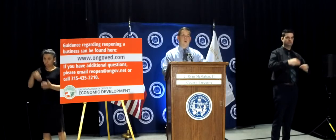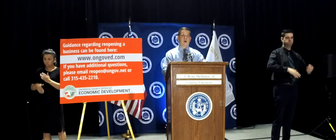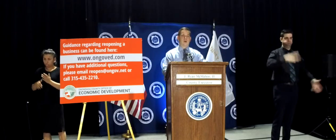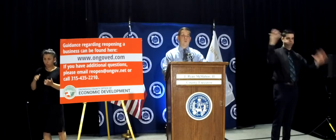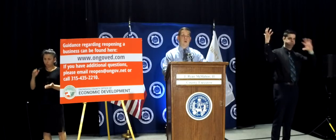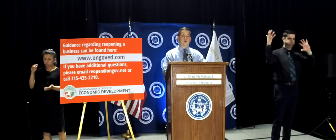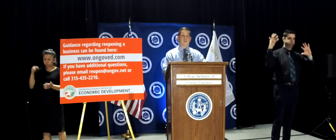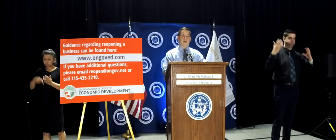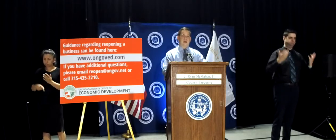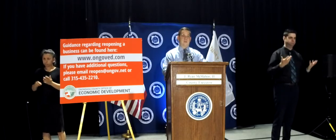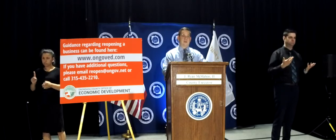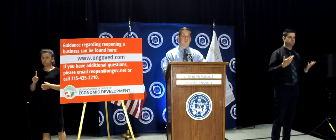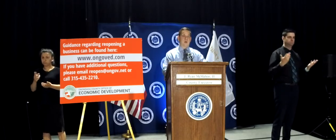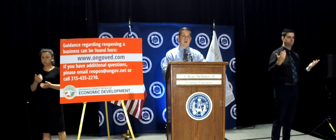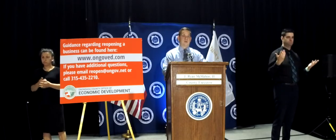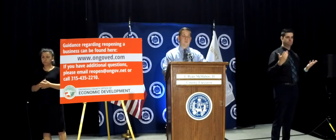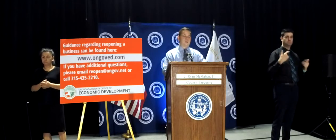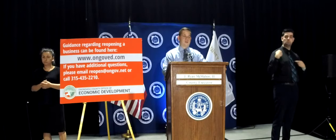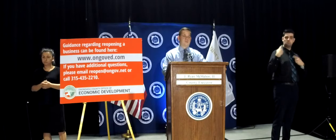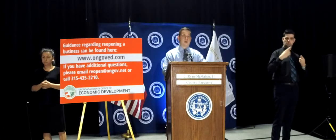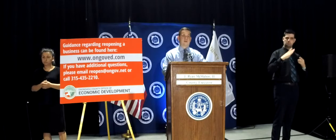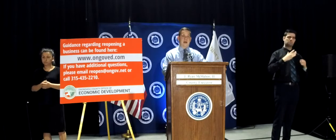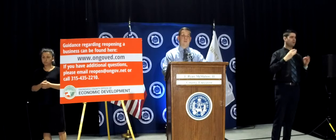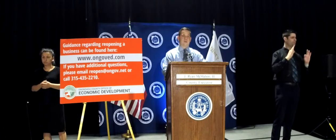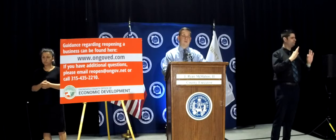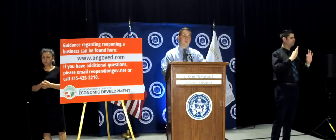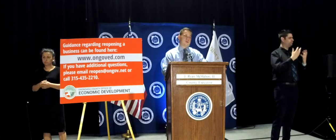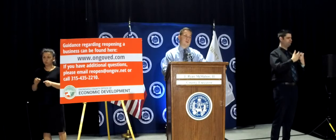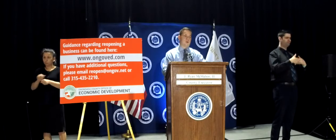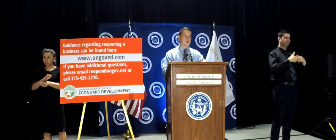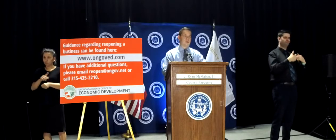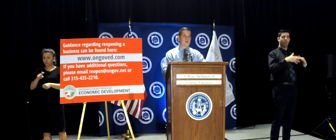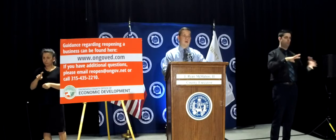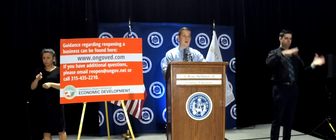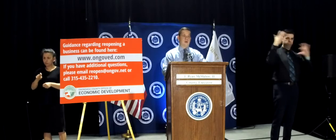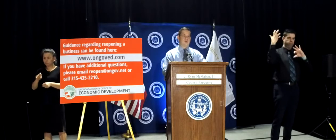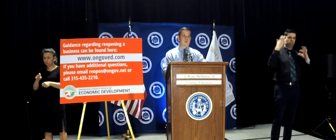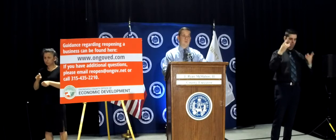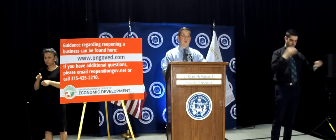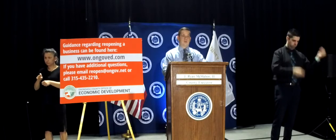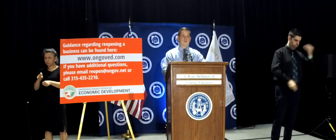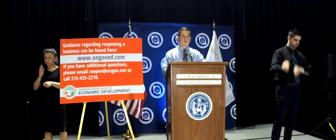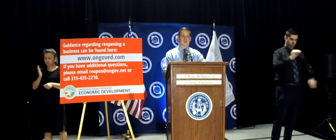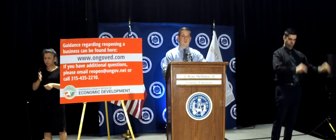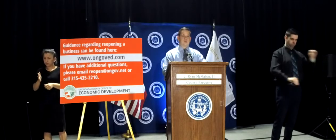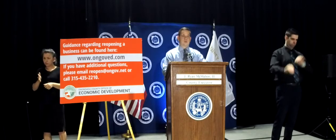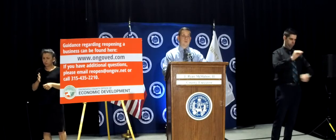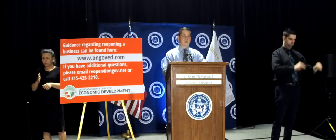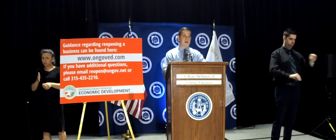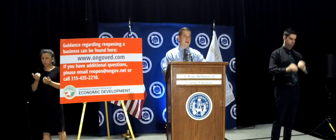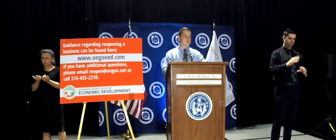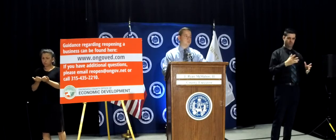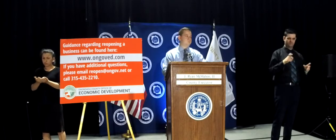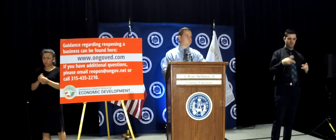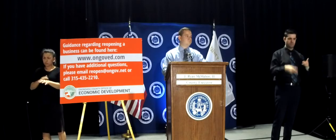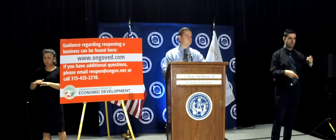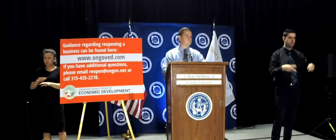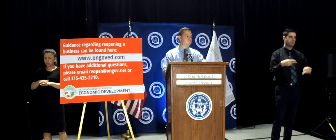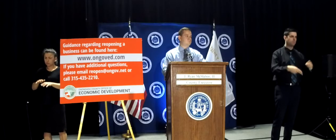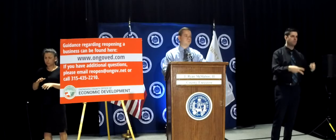the 101-year pandemic that we all expected happened this year. So we're getting frustrated with some of the